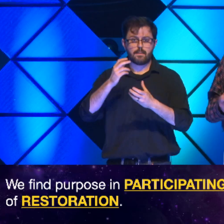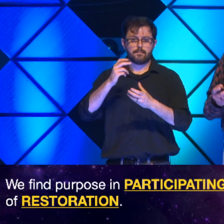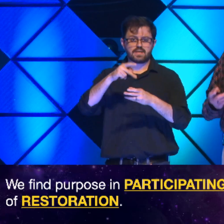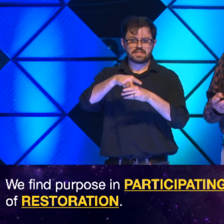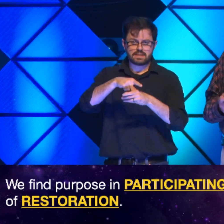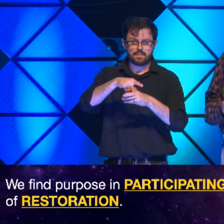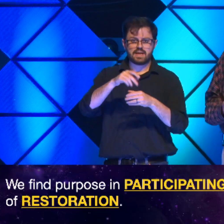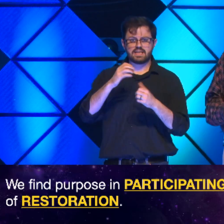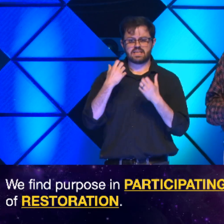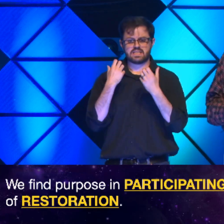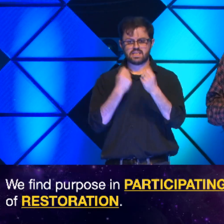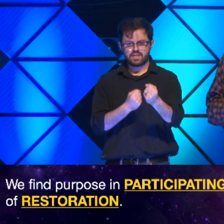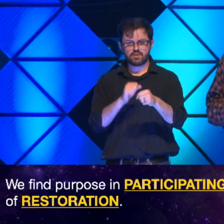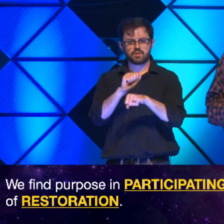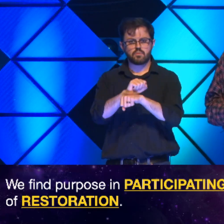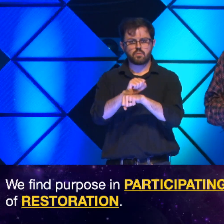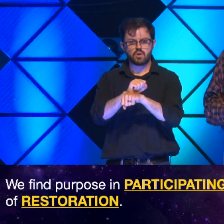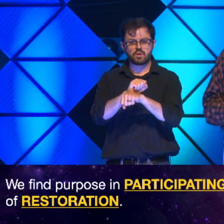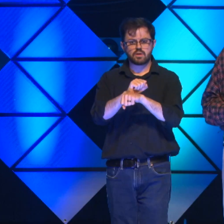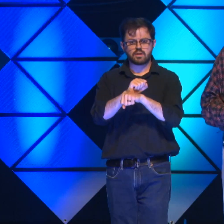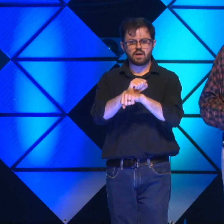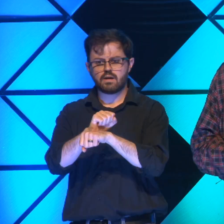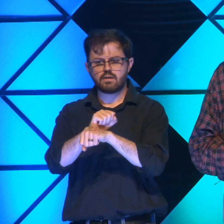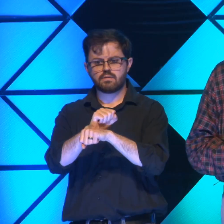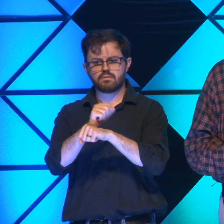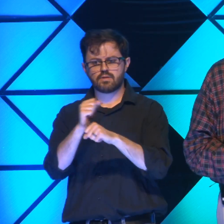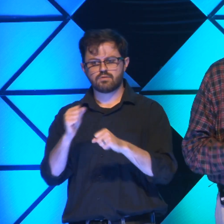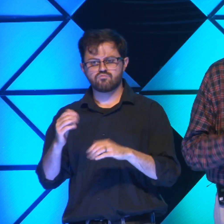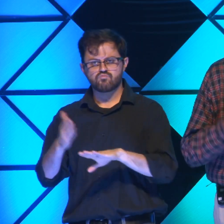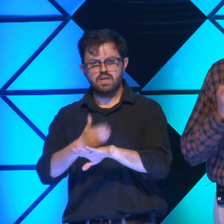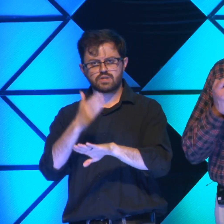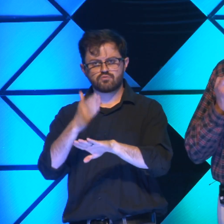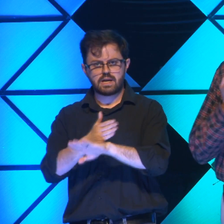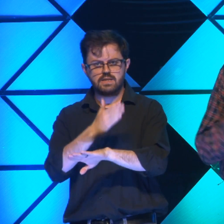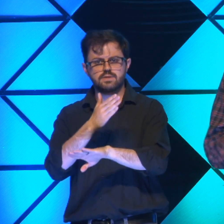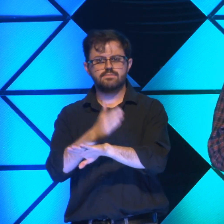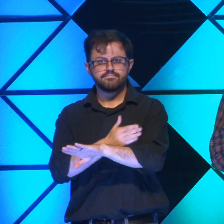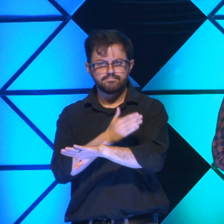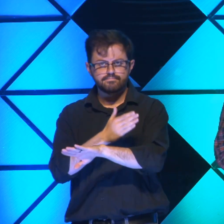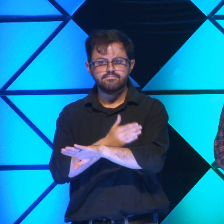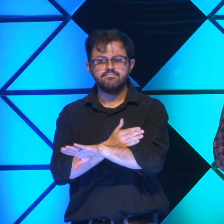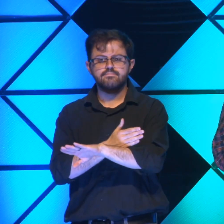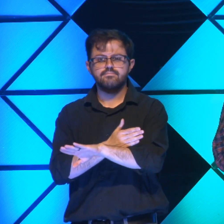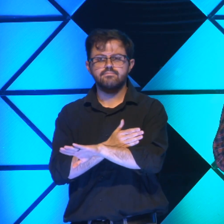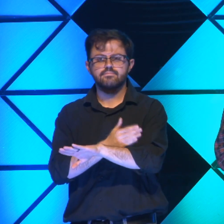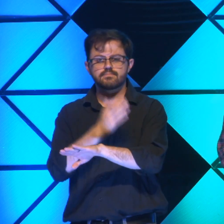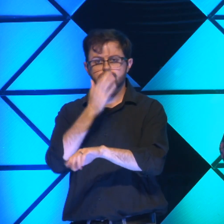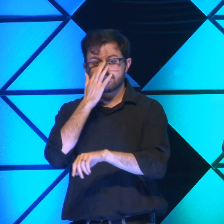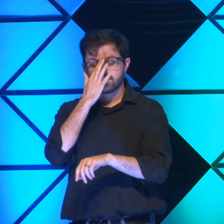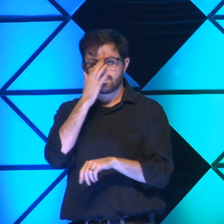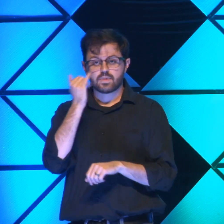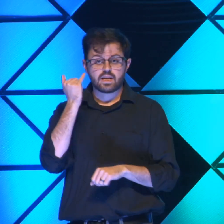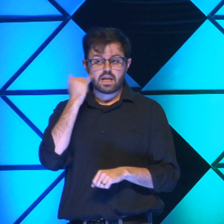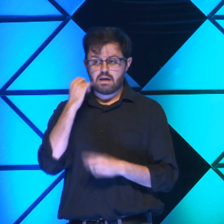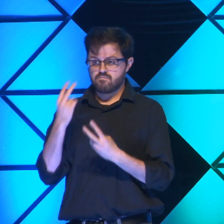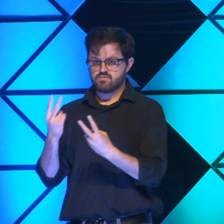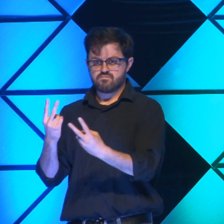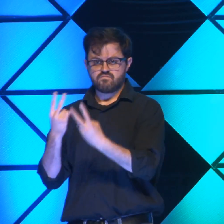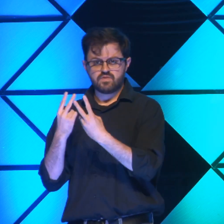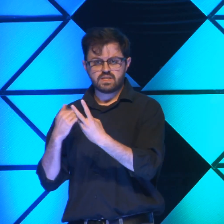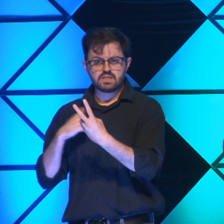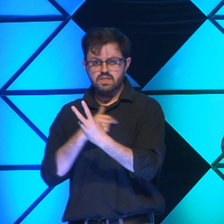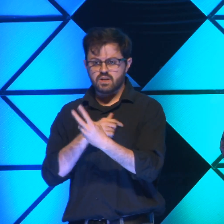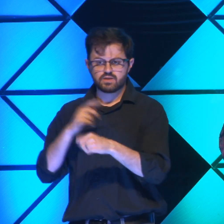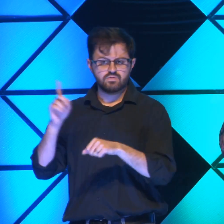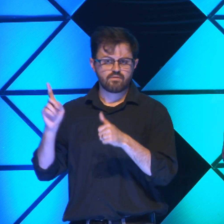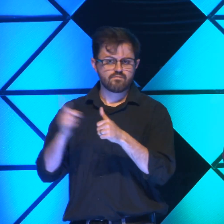work of restoration. Whether this is your very first time visiting Crossroads or you were a founding